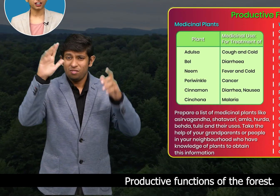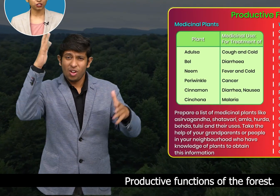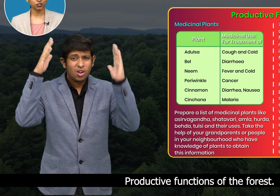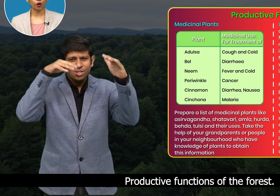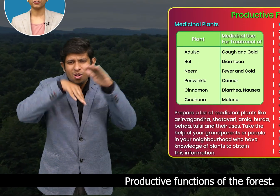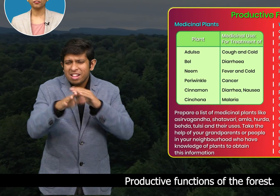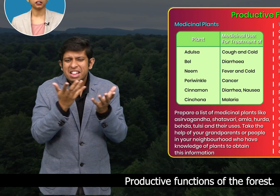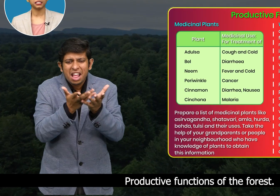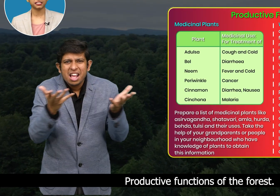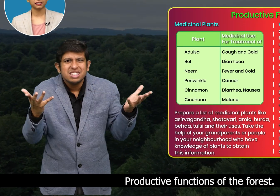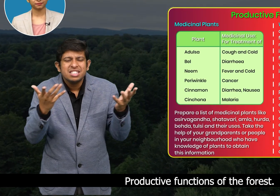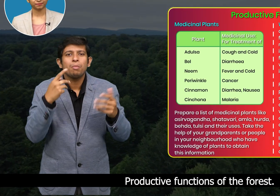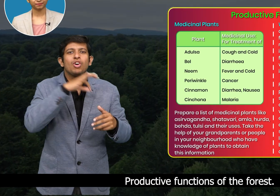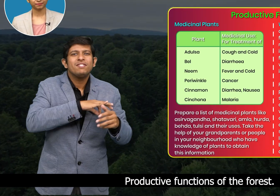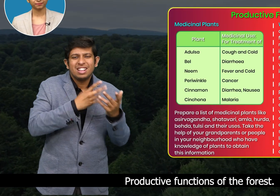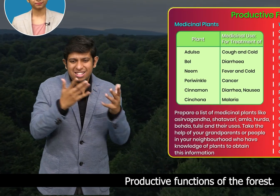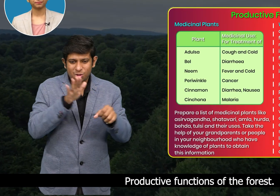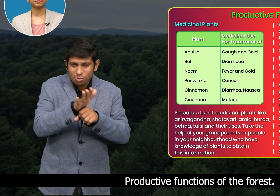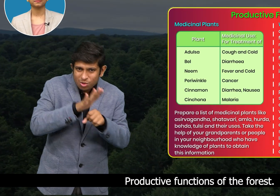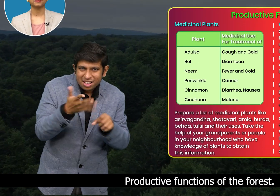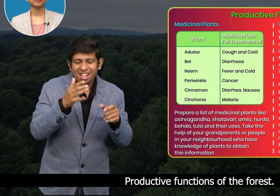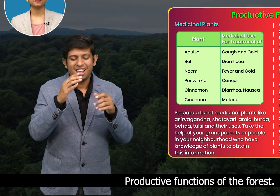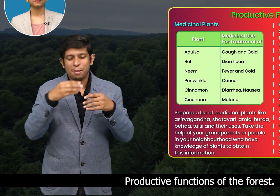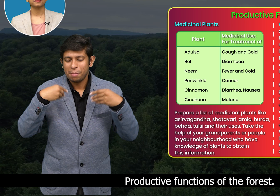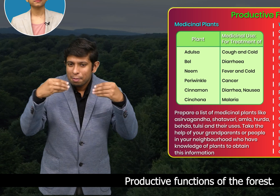Productive functions of the forest.